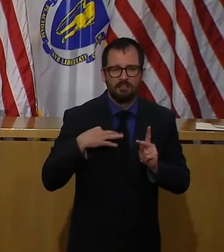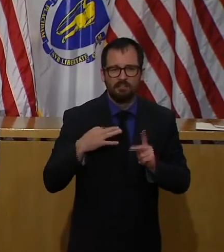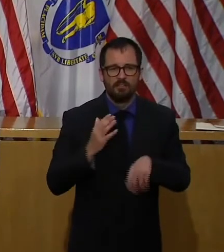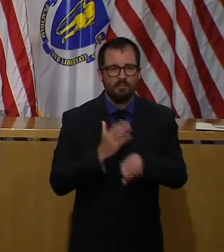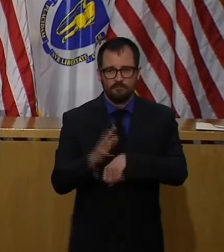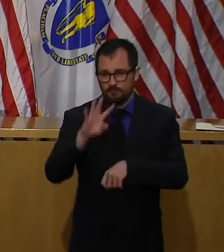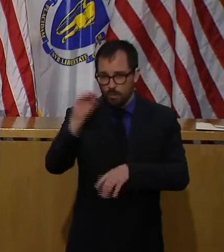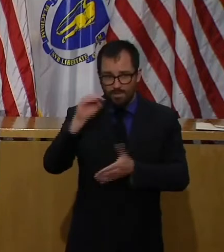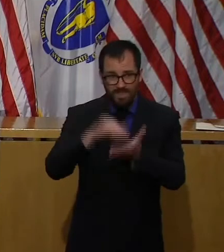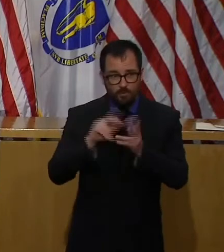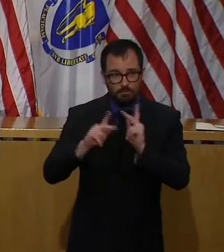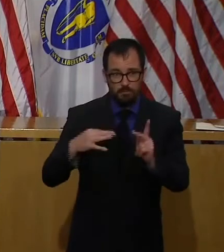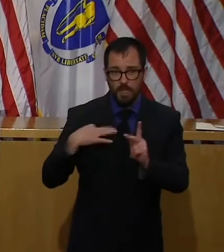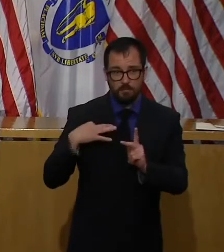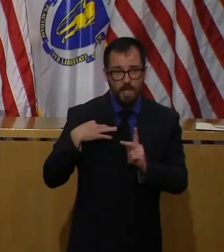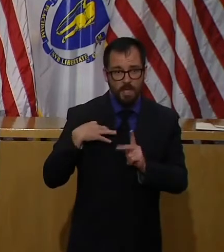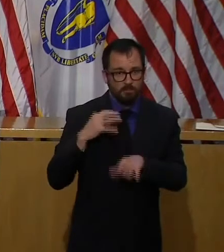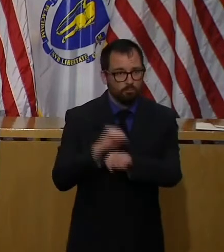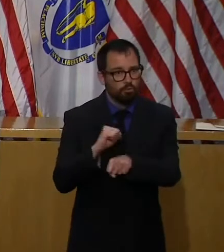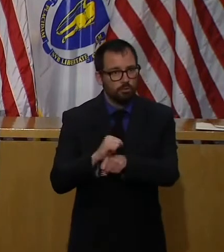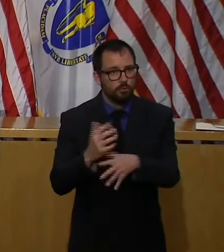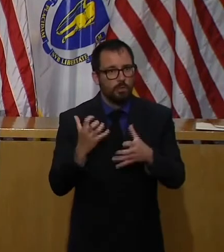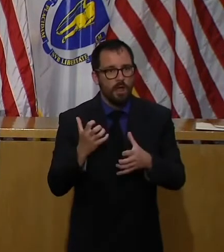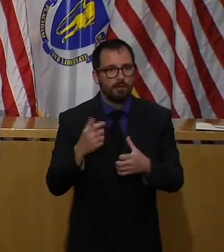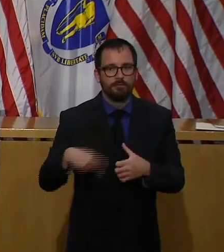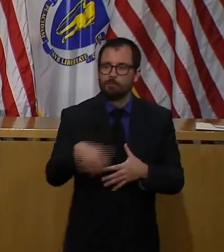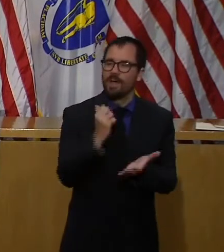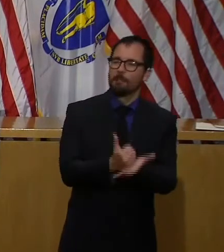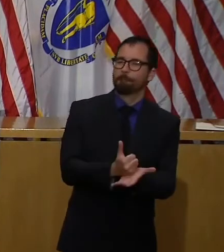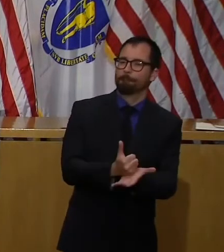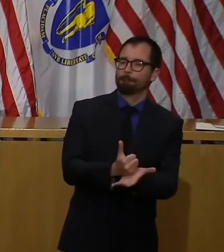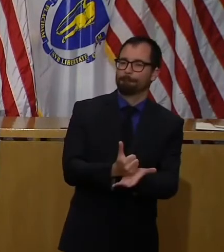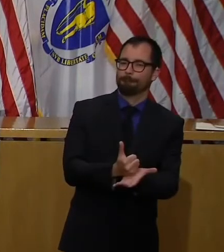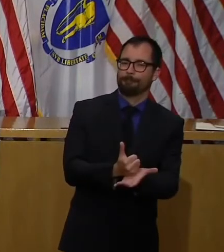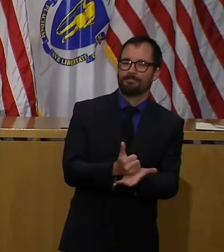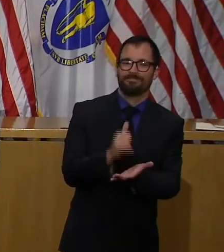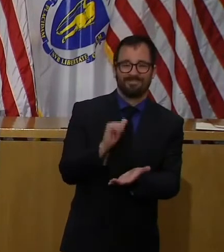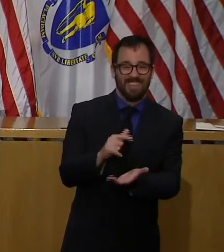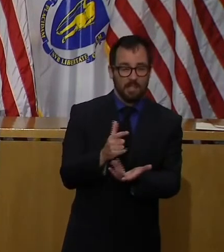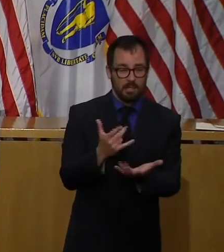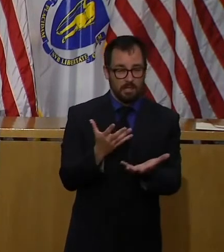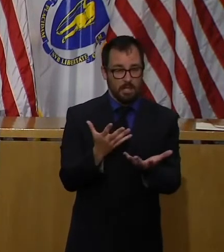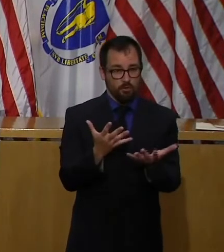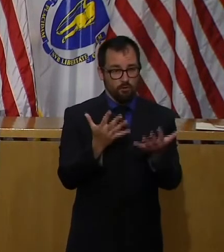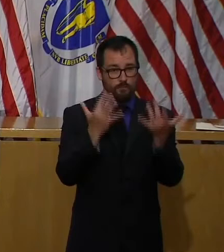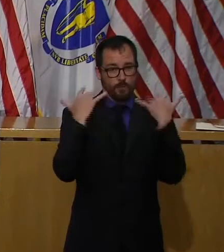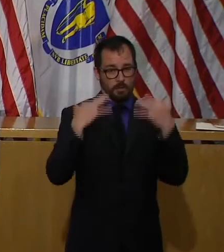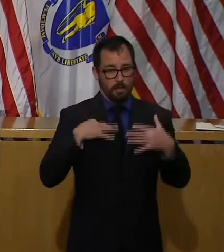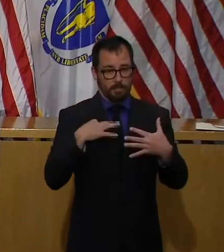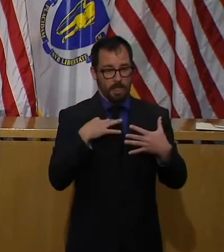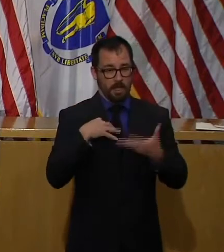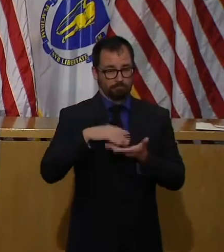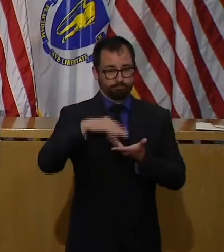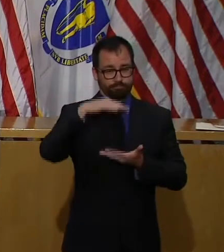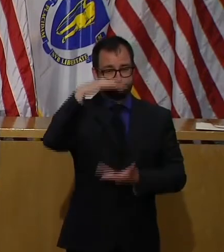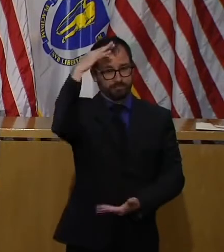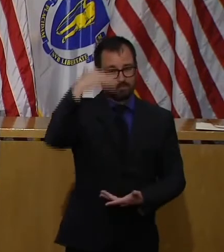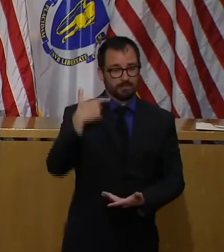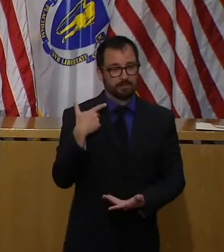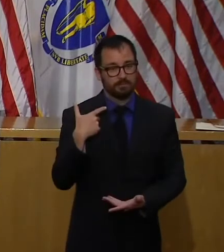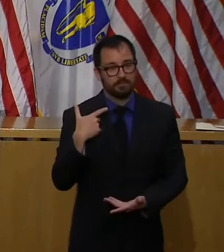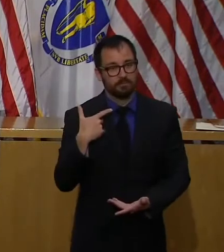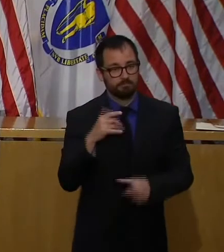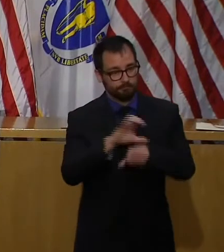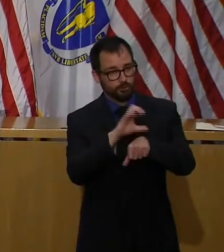solution. And I think with any new endeavor, there's always speed bumps that we, I'm very proud of the